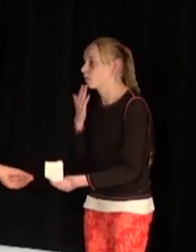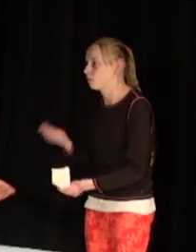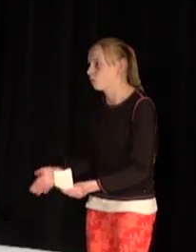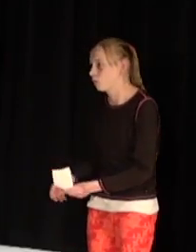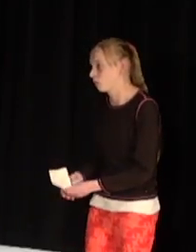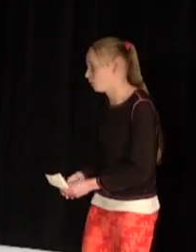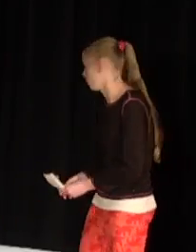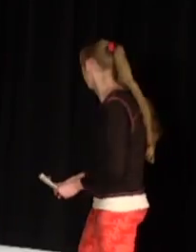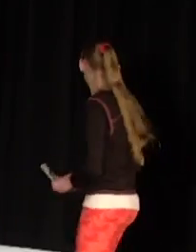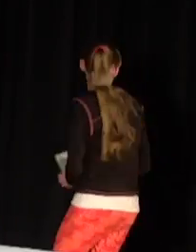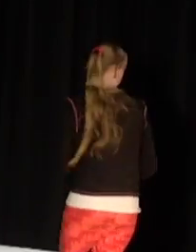Thank you.